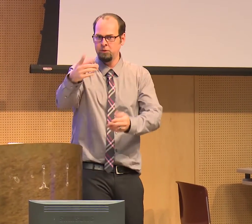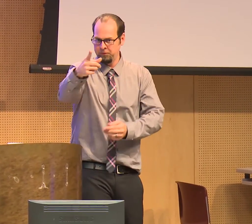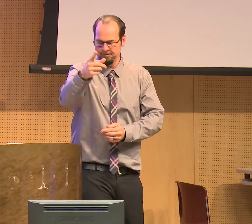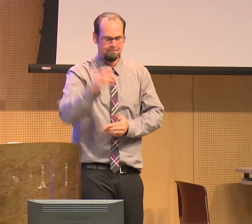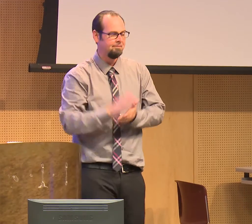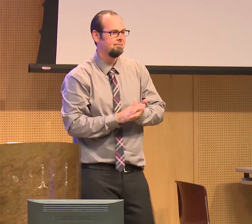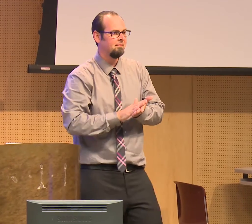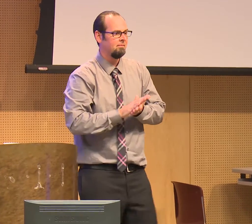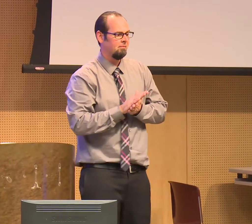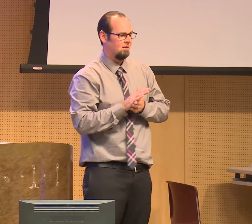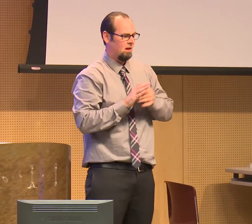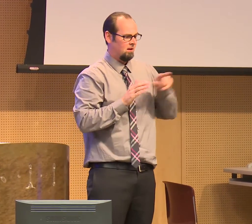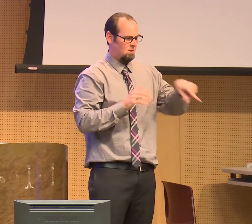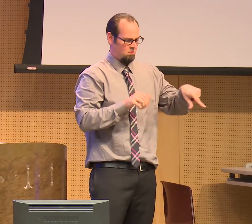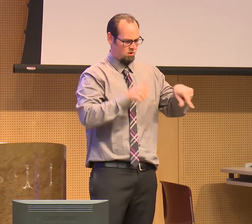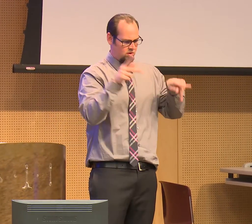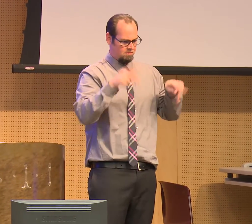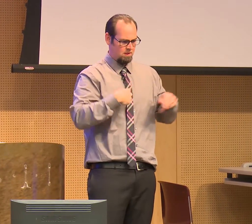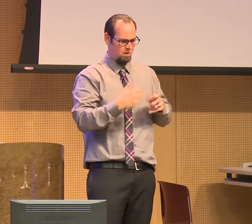Thank you, Ed. And another person,